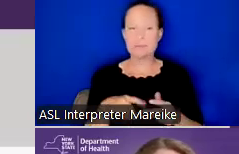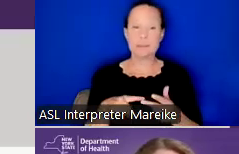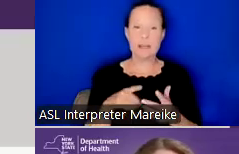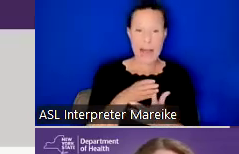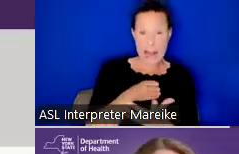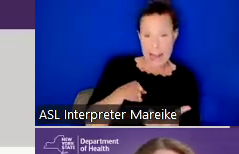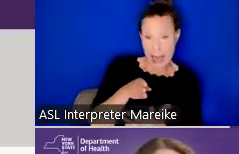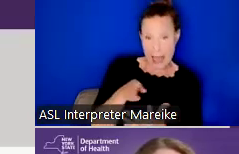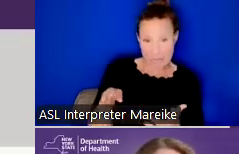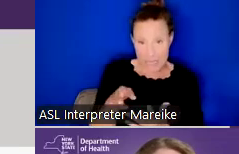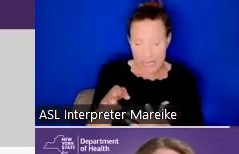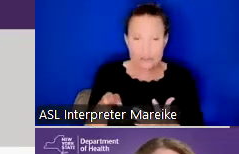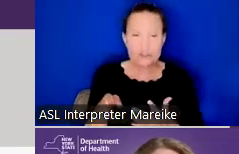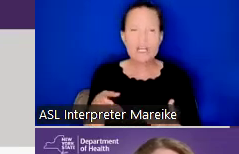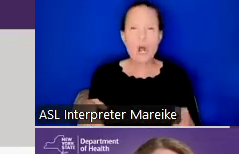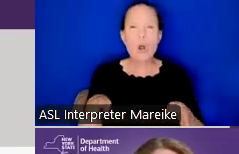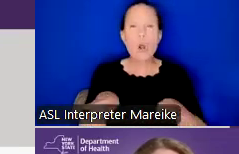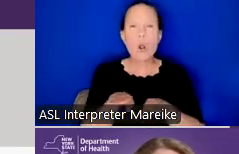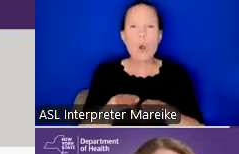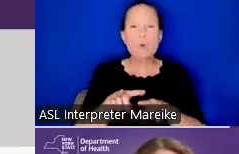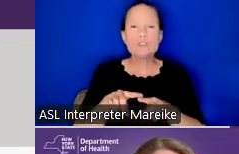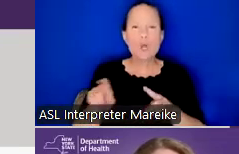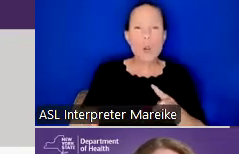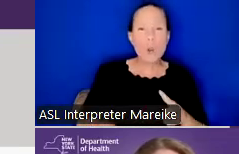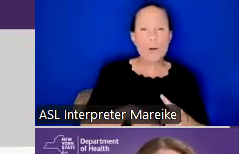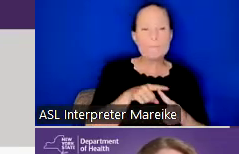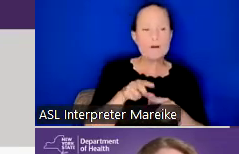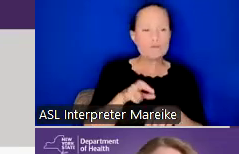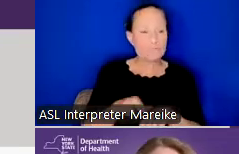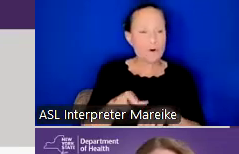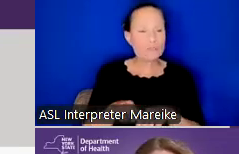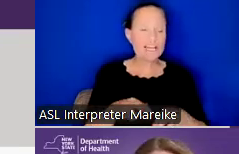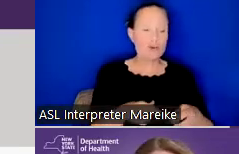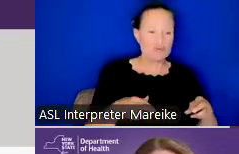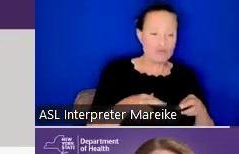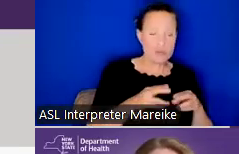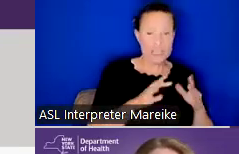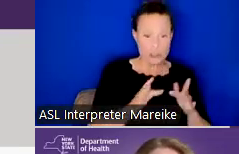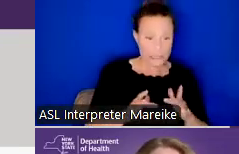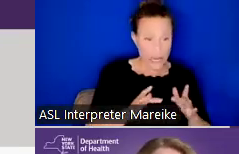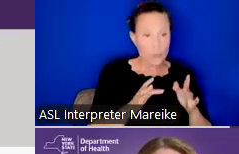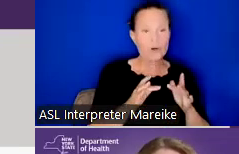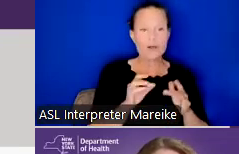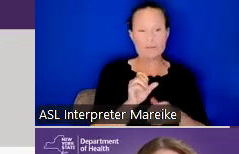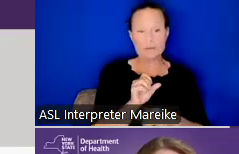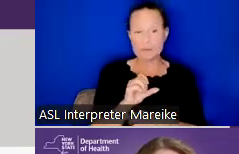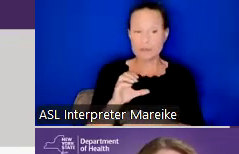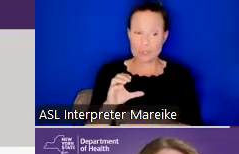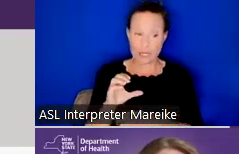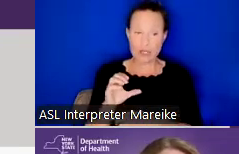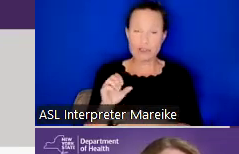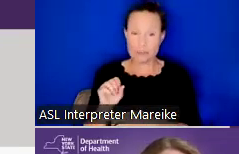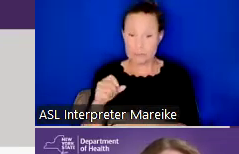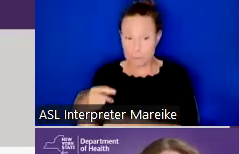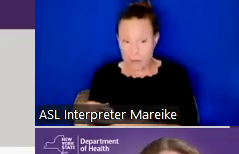loop referrals, regional network of social care service providers, the fiscal management and invoicing,